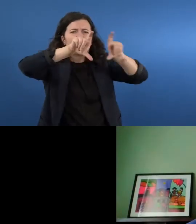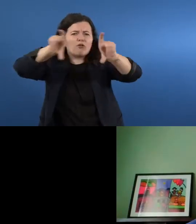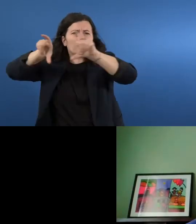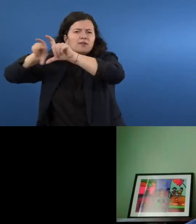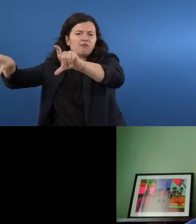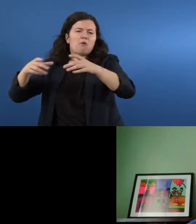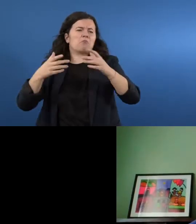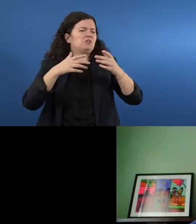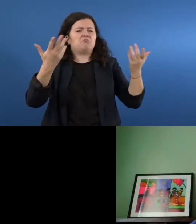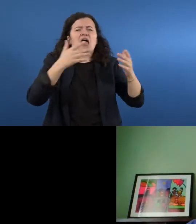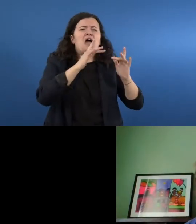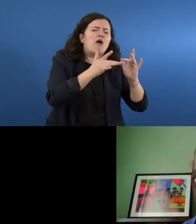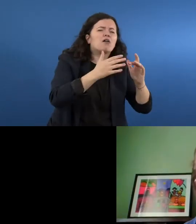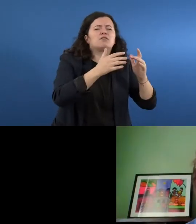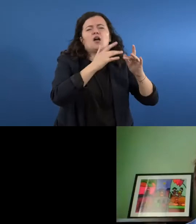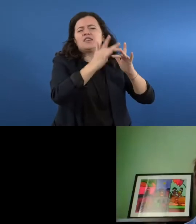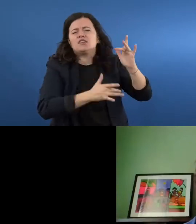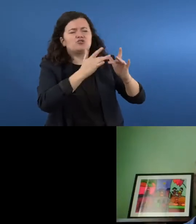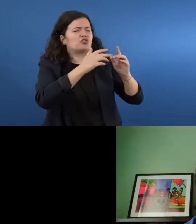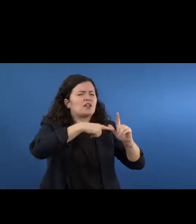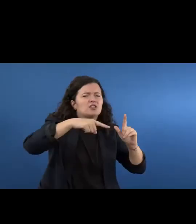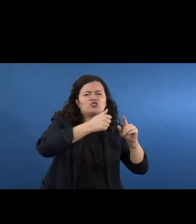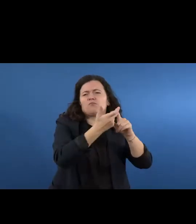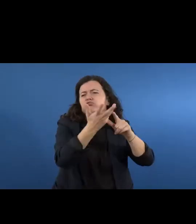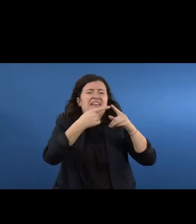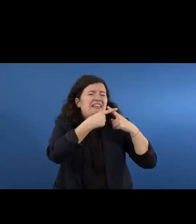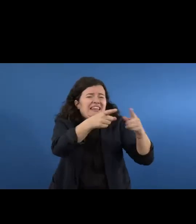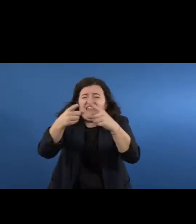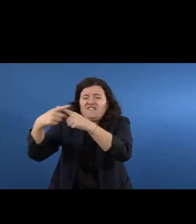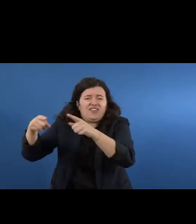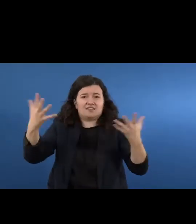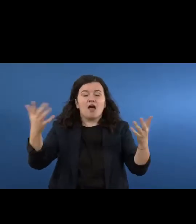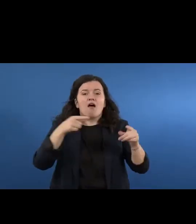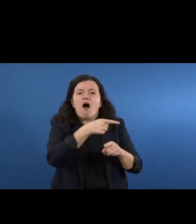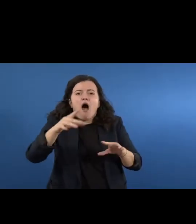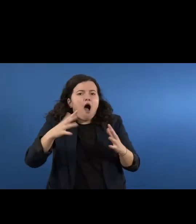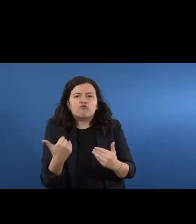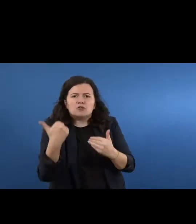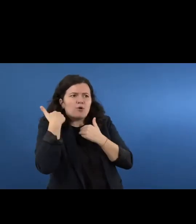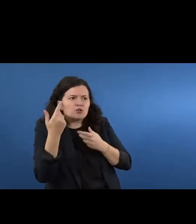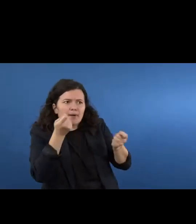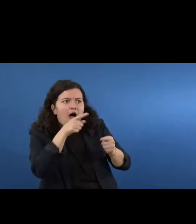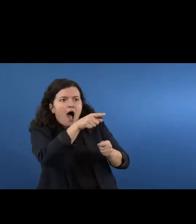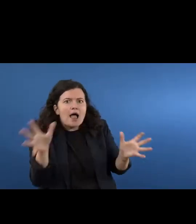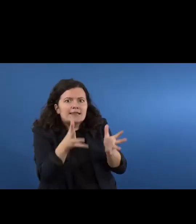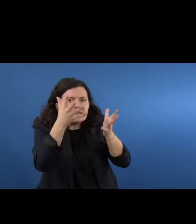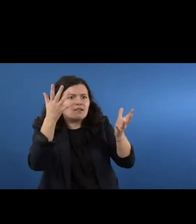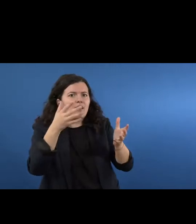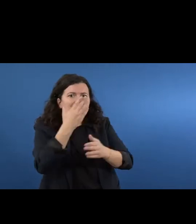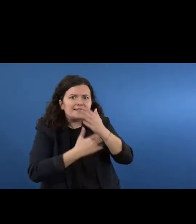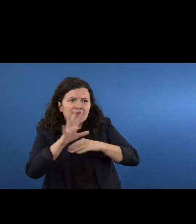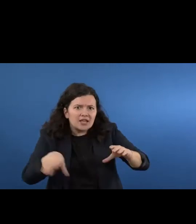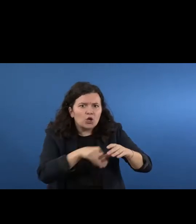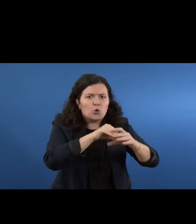Philippines? Yeah, thanks, Jürgen. I mentioned earlier our three C's in our work. So we promote connection,